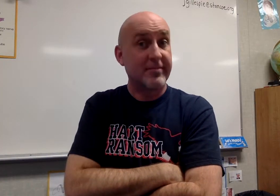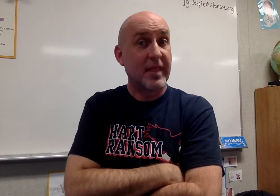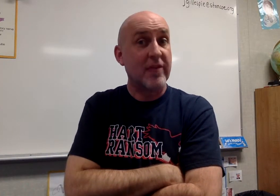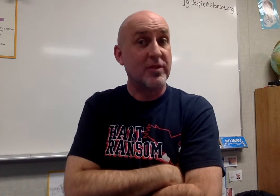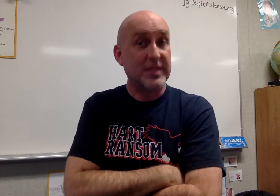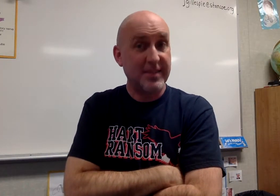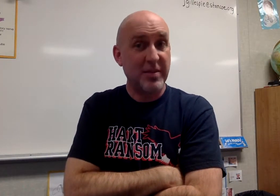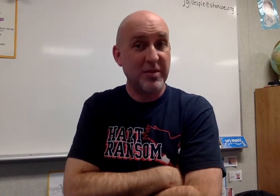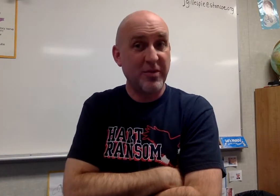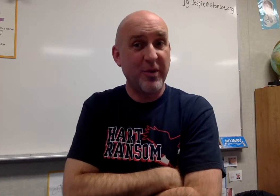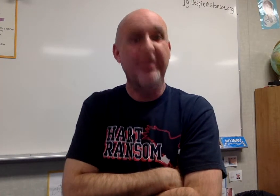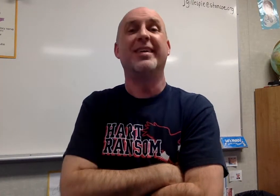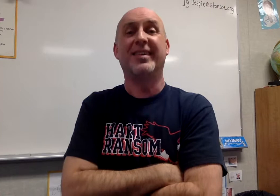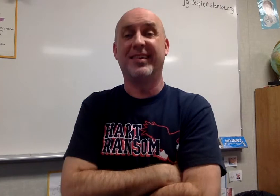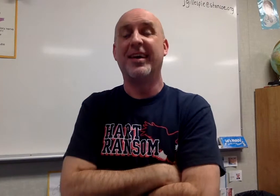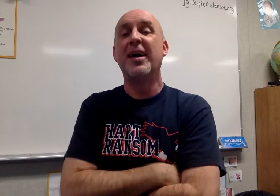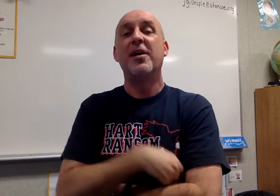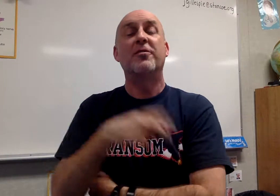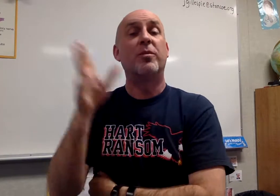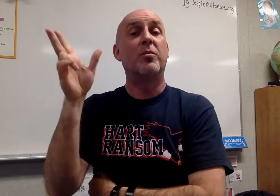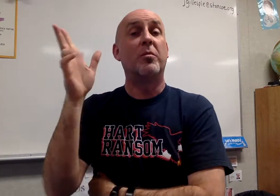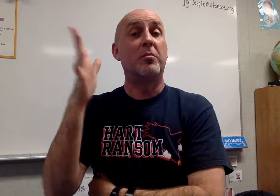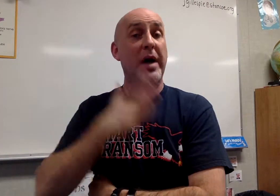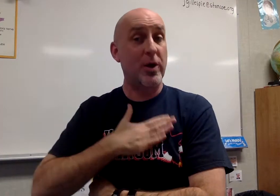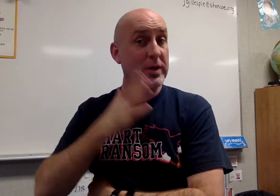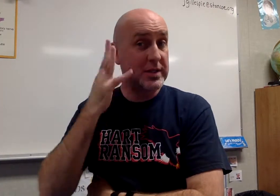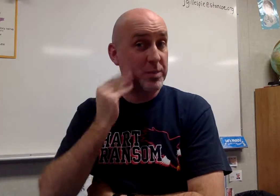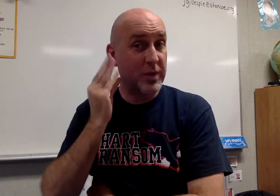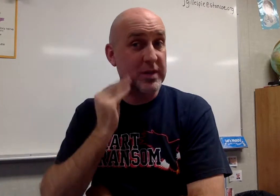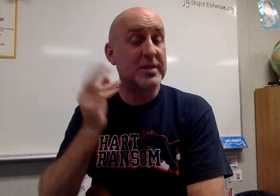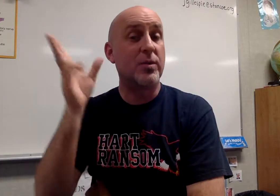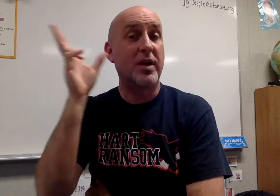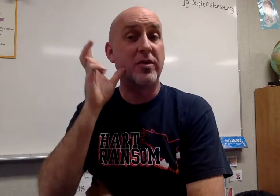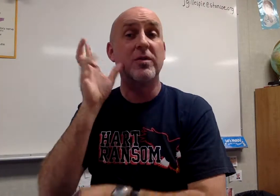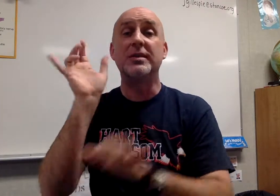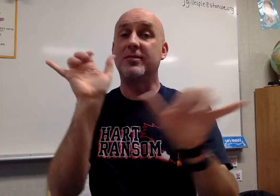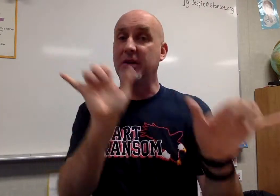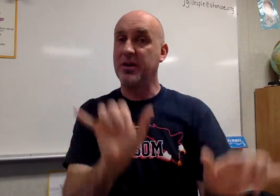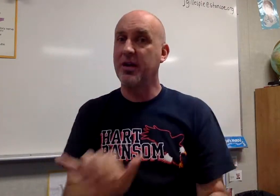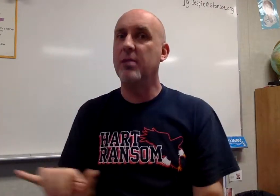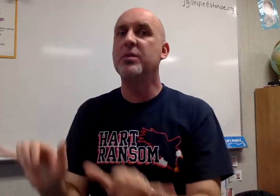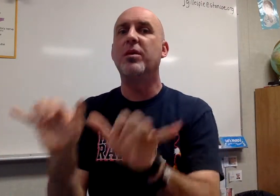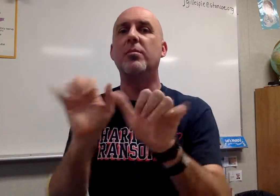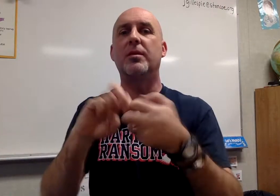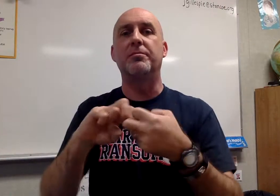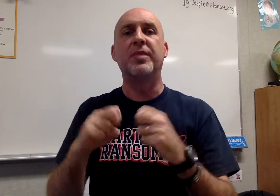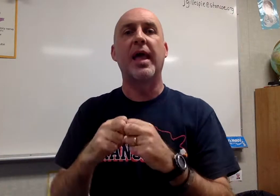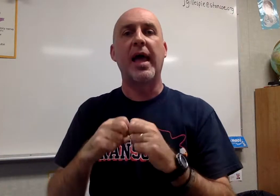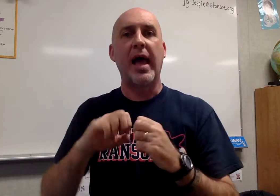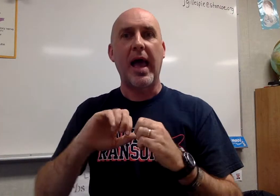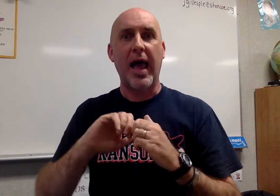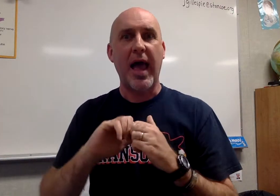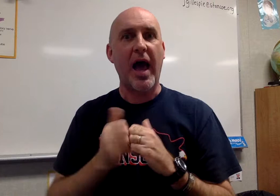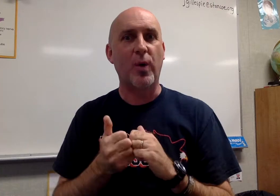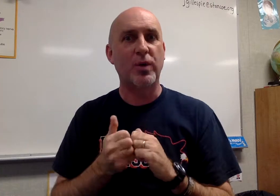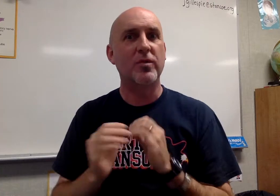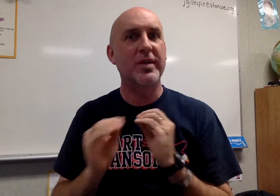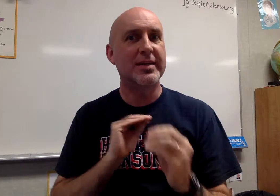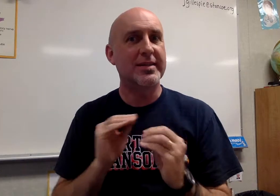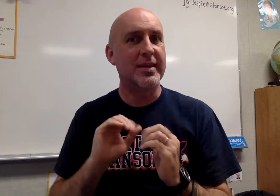Have you seen that before? From my own experience and what I've heard, it's a very common problem. How do you fix it?